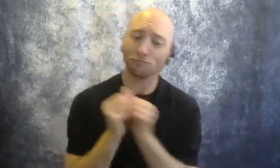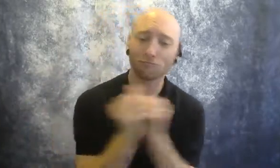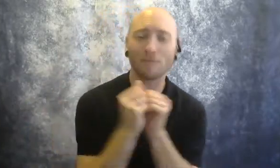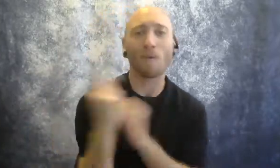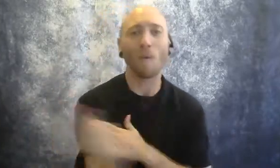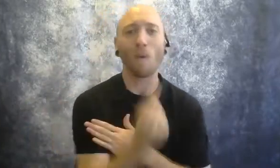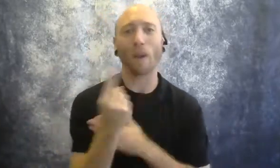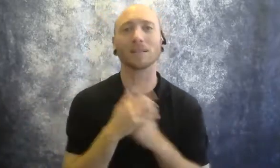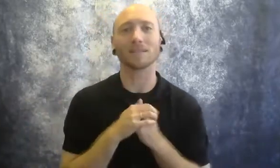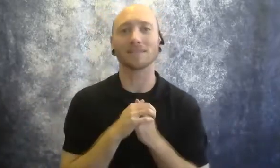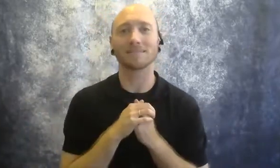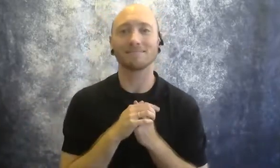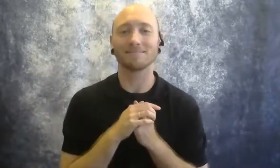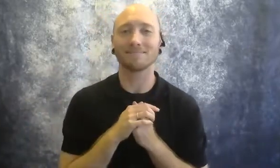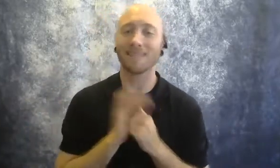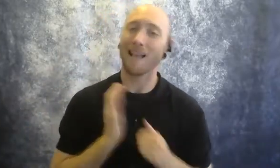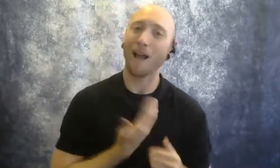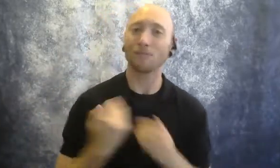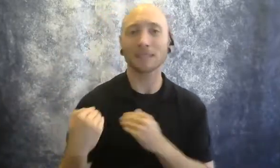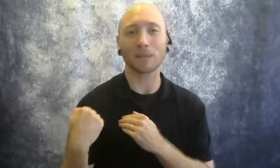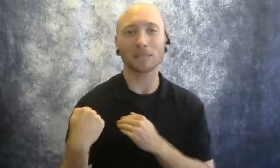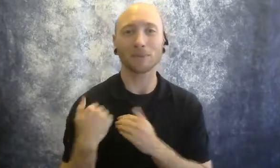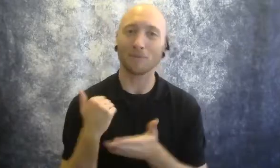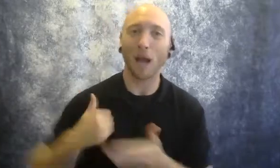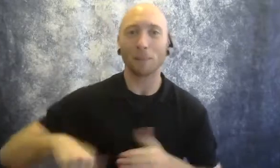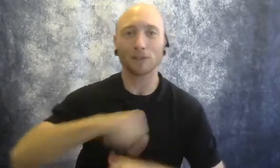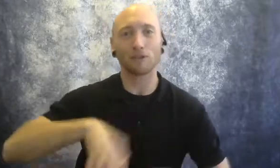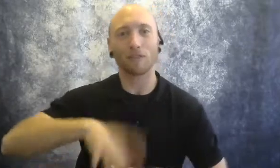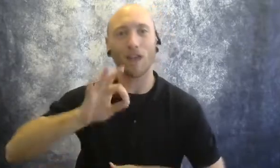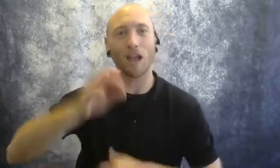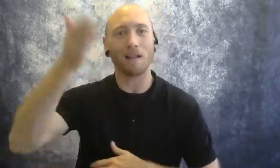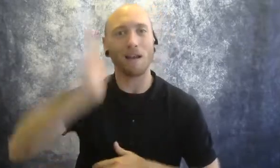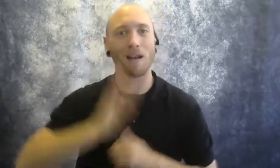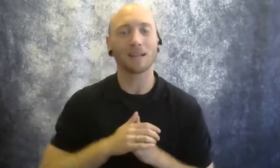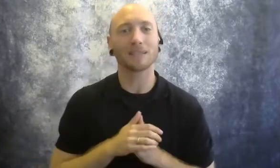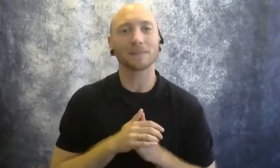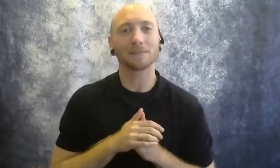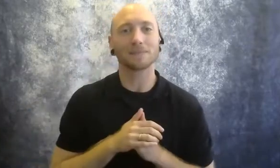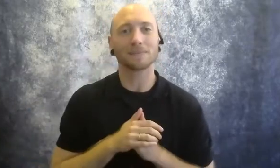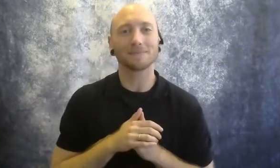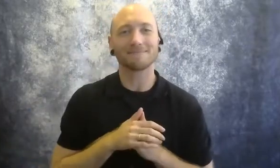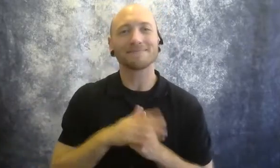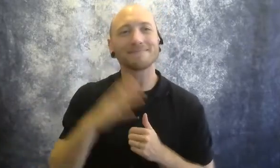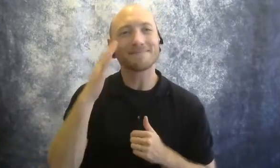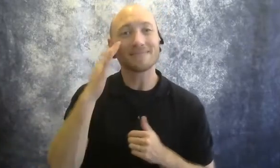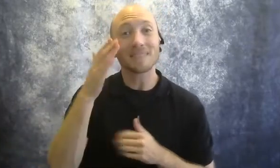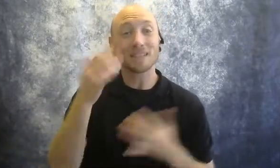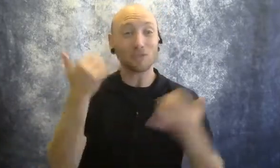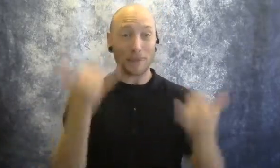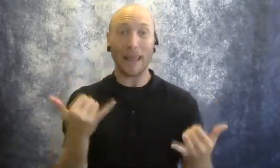alone, that we're all in this thing together here. And it's incumbent on all of us to discover this power. And I know